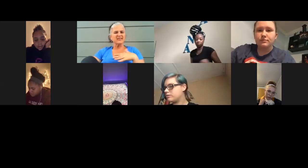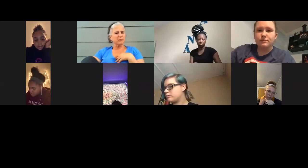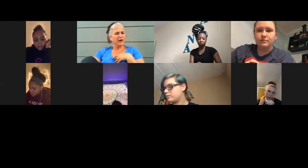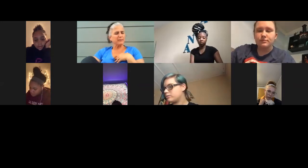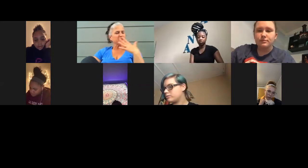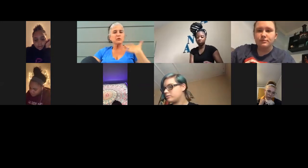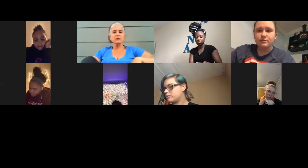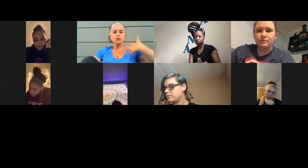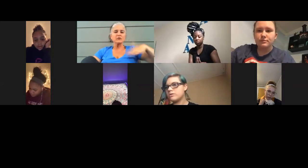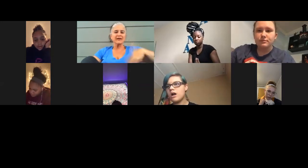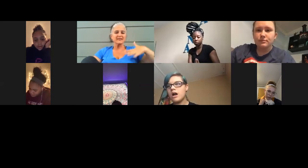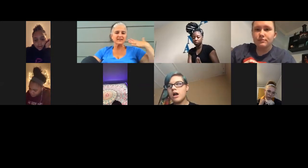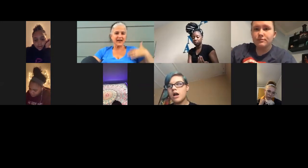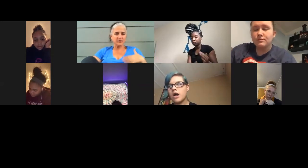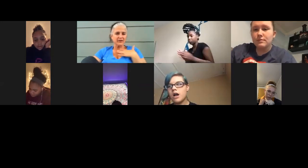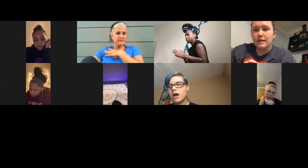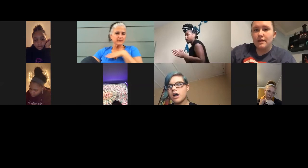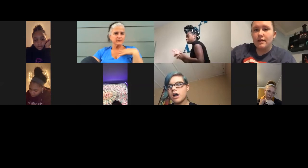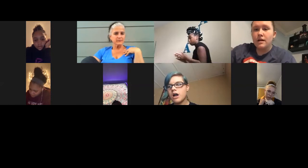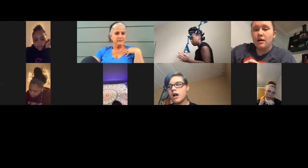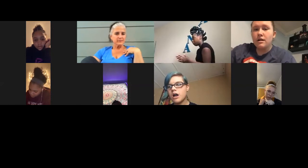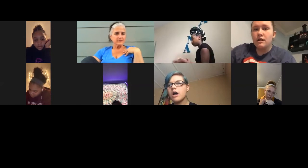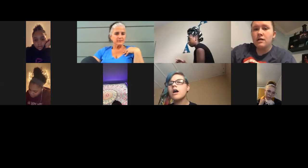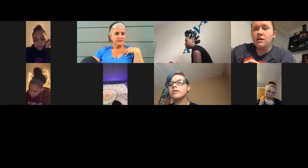America's Top. Isn't probably Project Runway is the designing one,